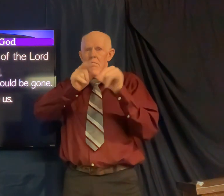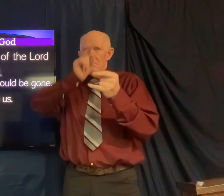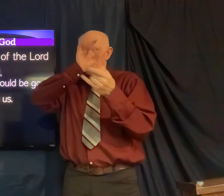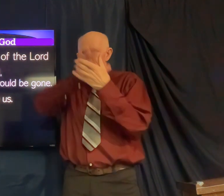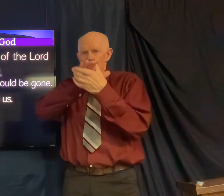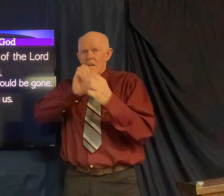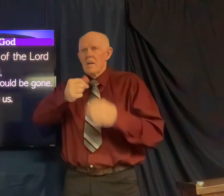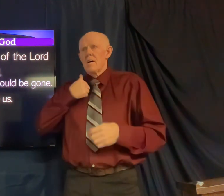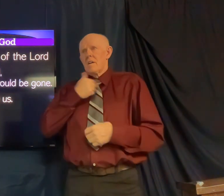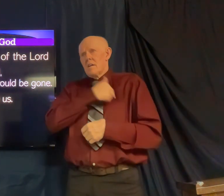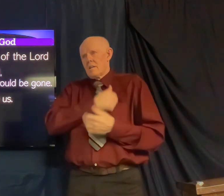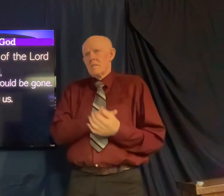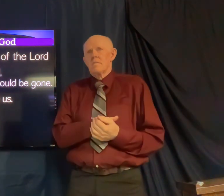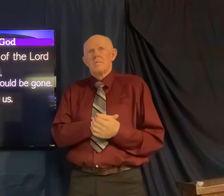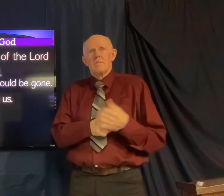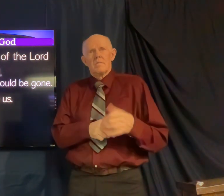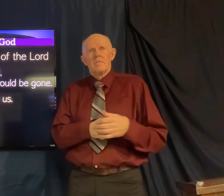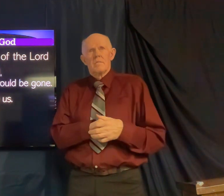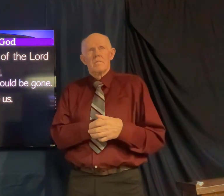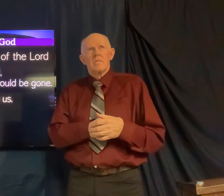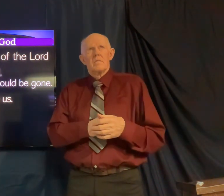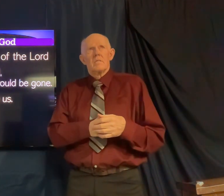He continues to believe us.